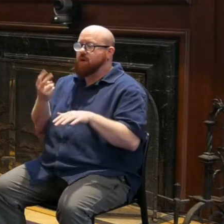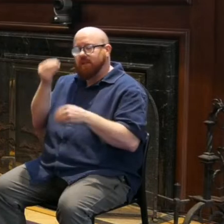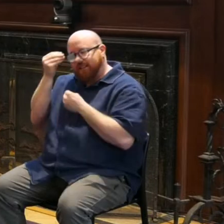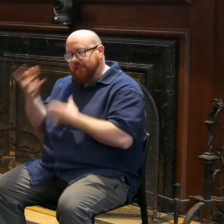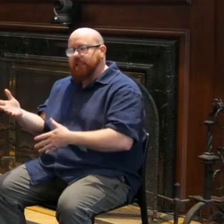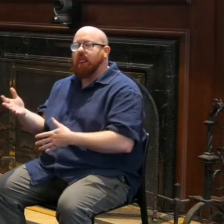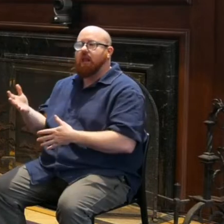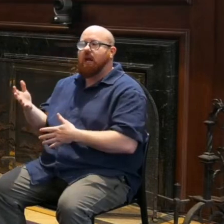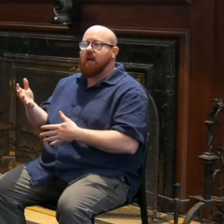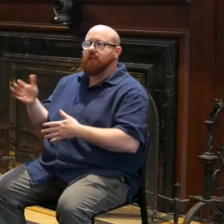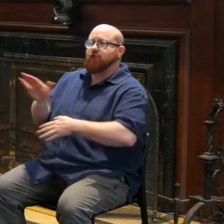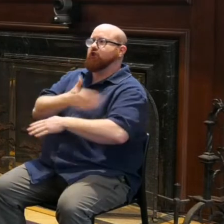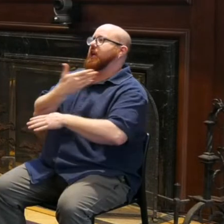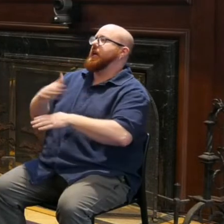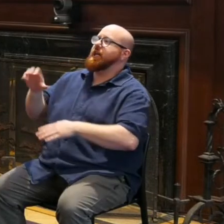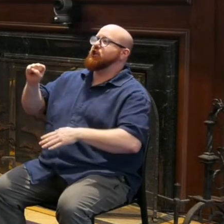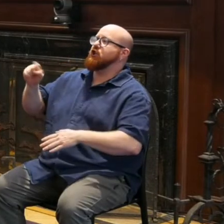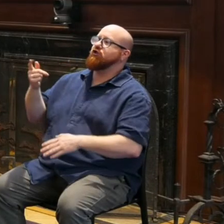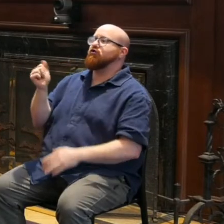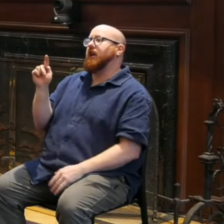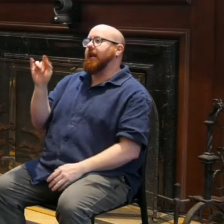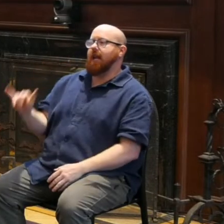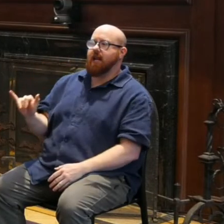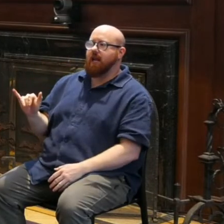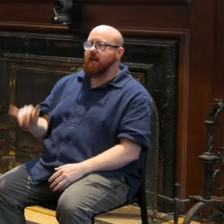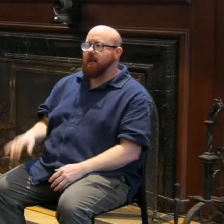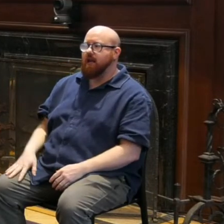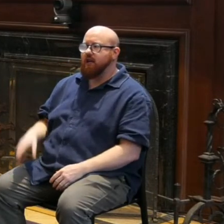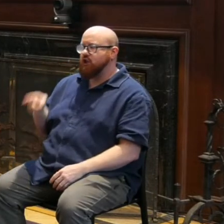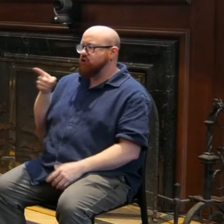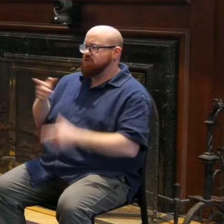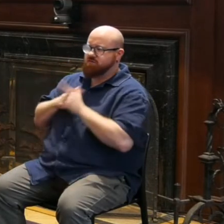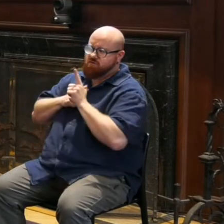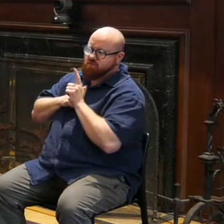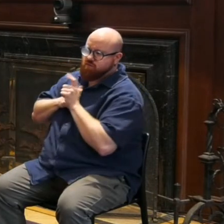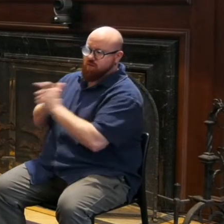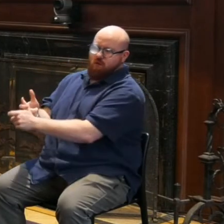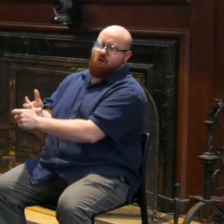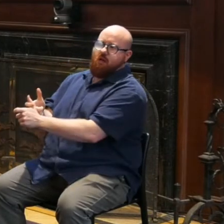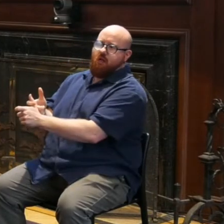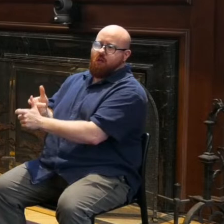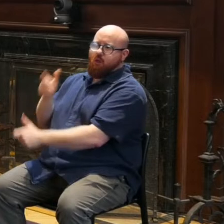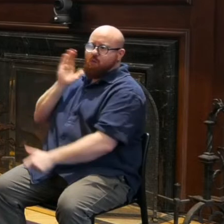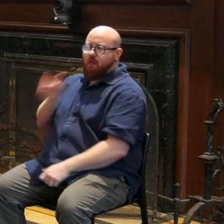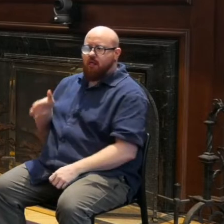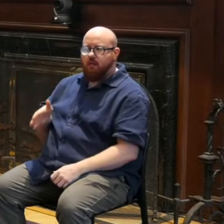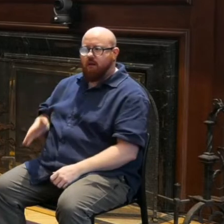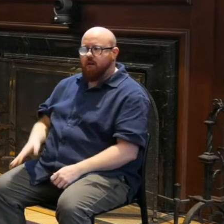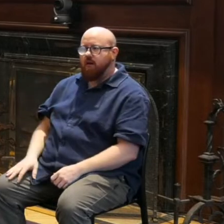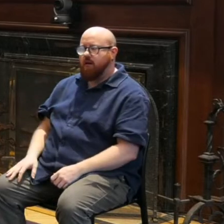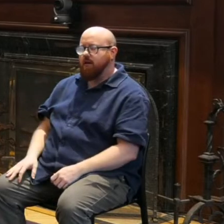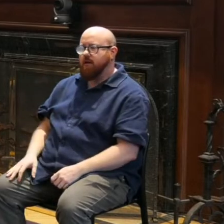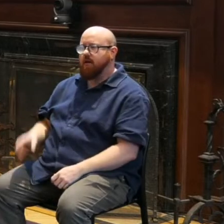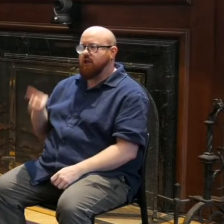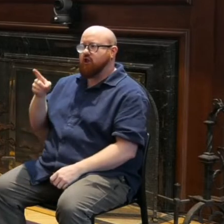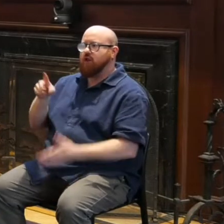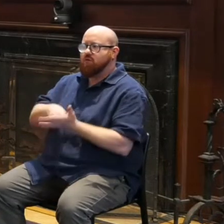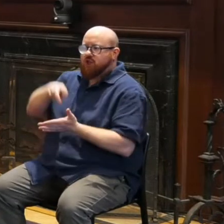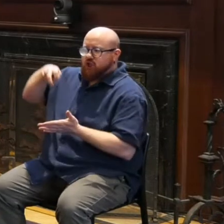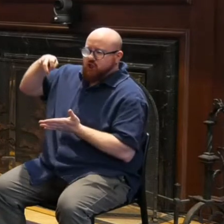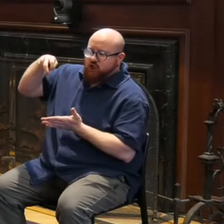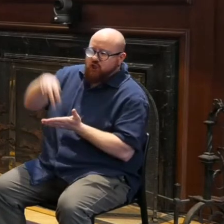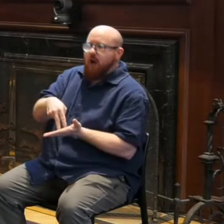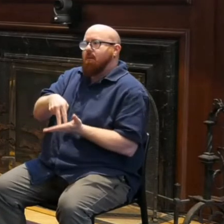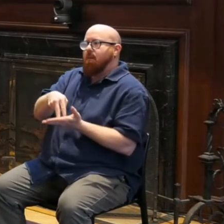mouthing driftwood barracoon songs, she will run the whole way to the breakers. She will leap the